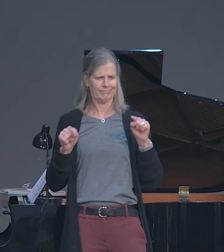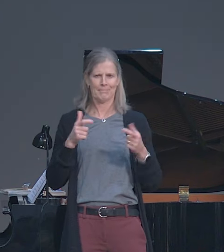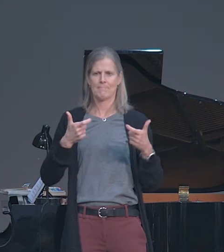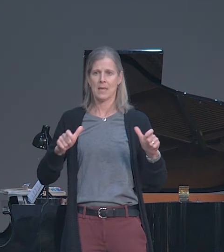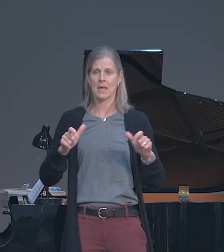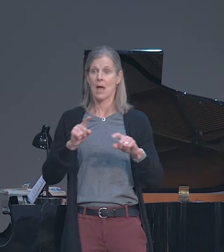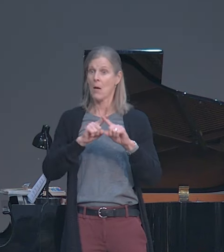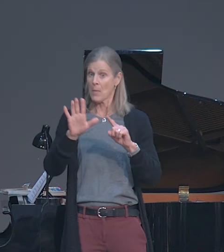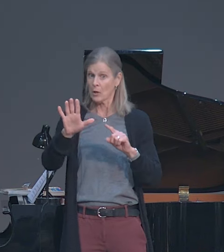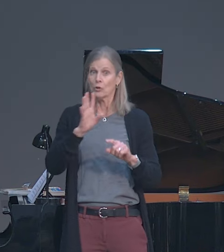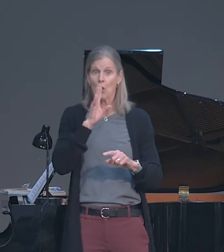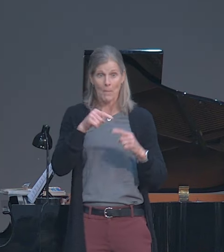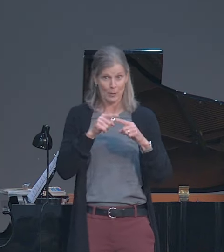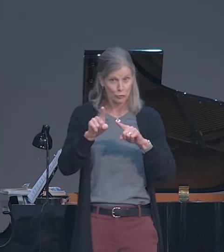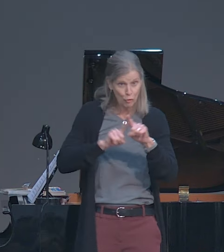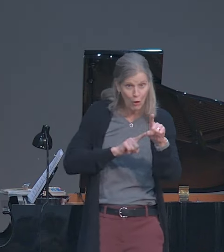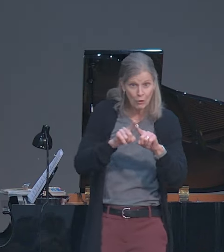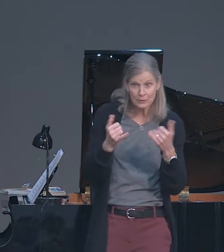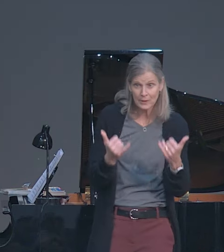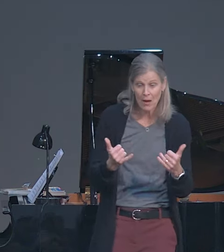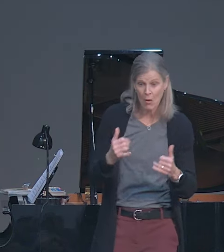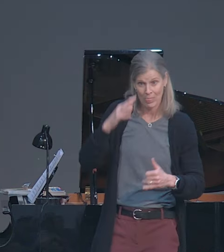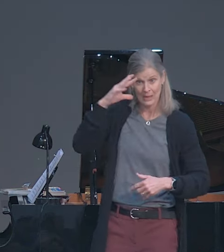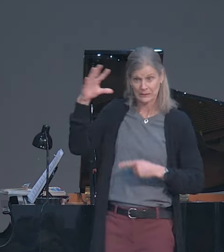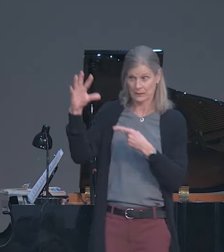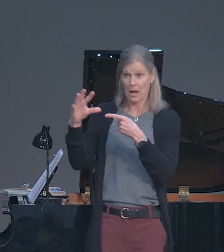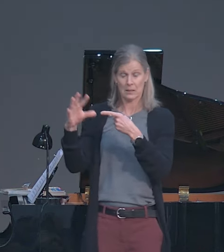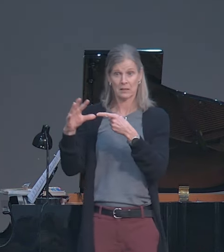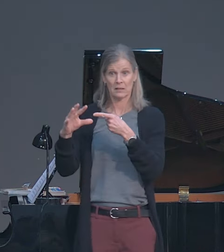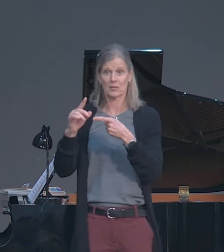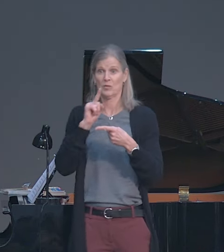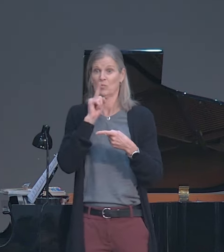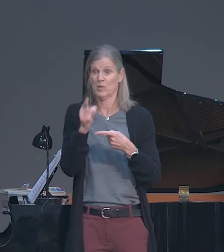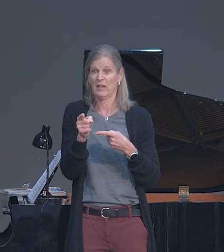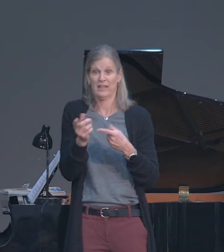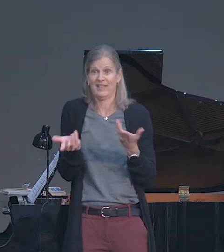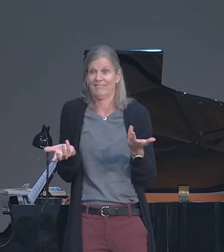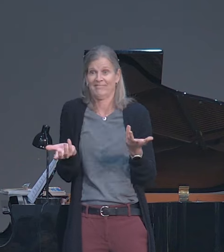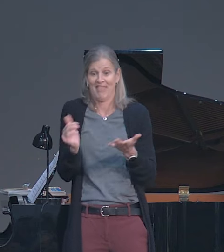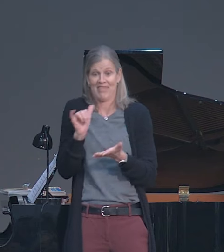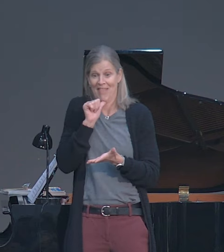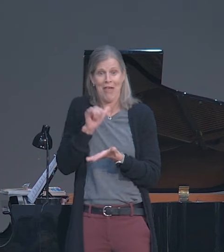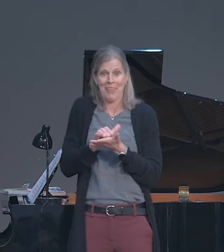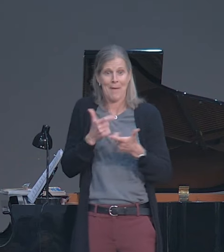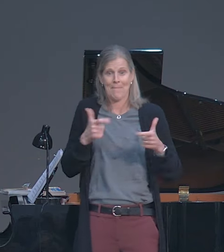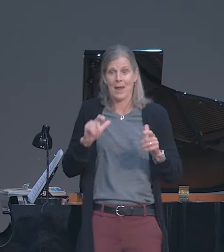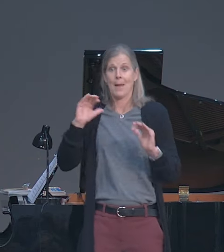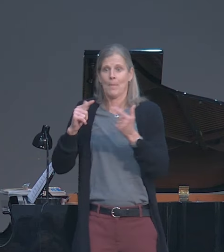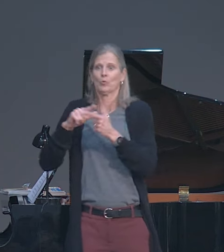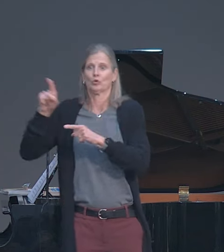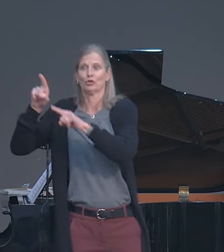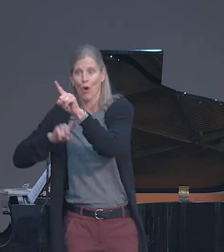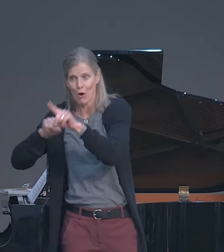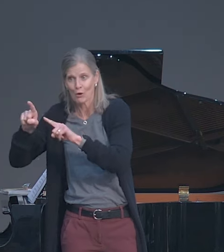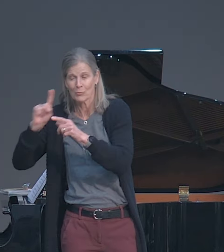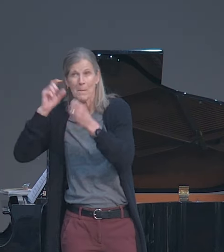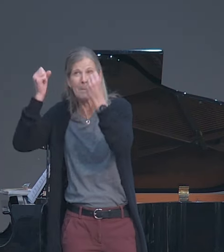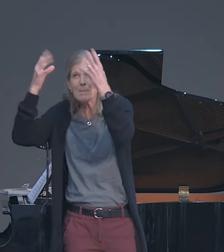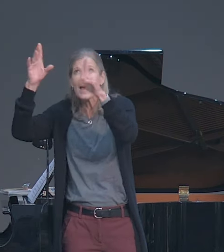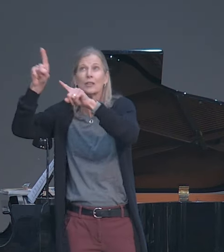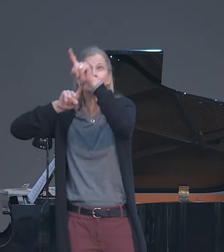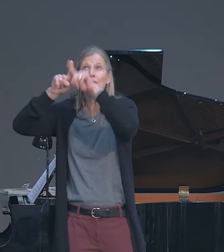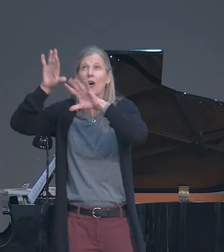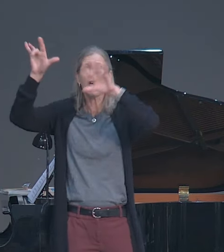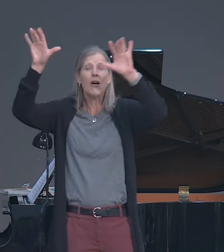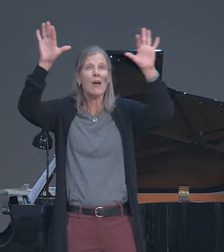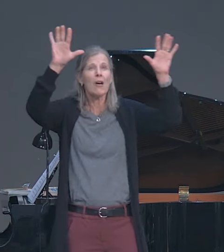as far as stars go, the sun really isn't that big. There's many stars as much